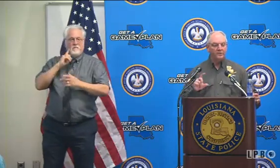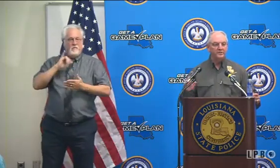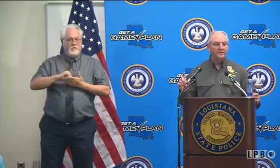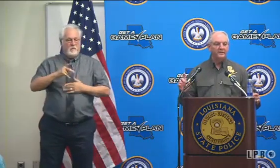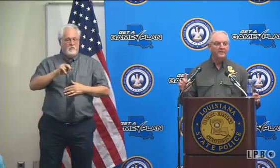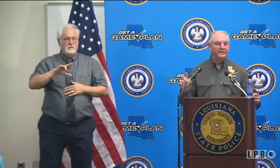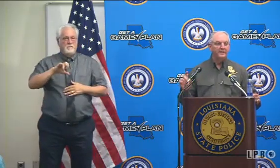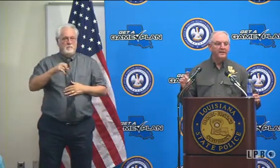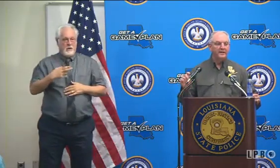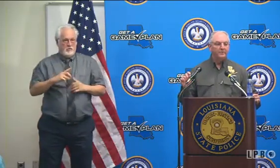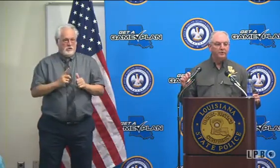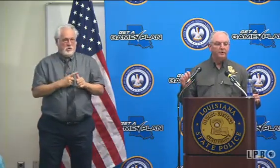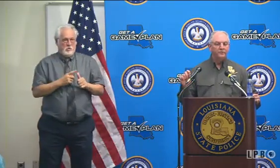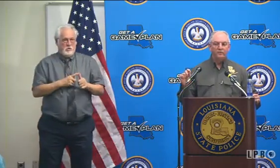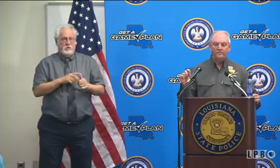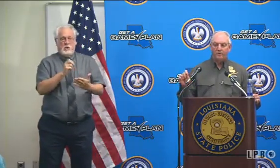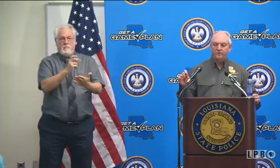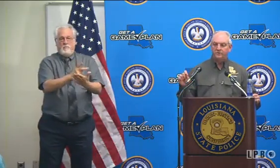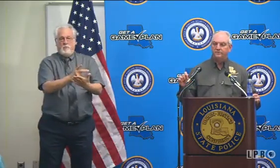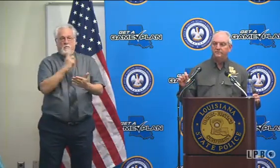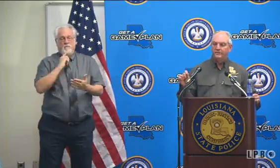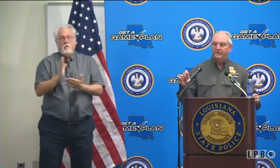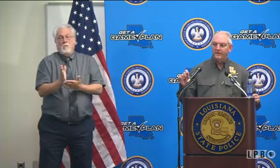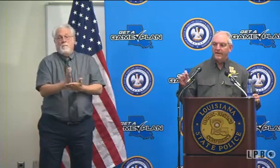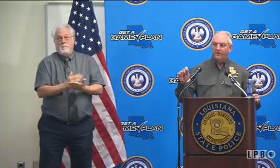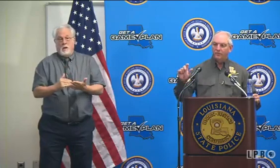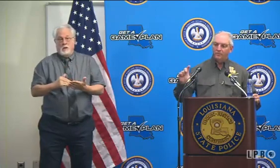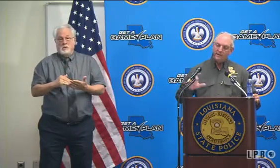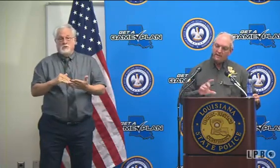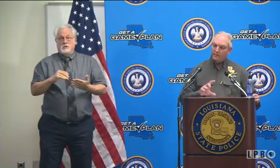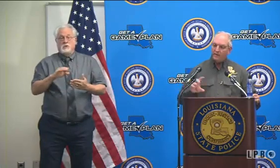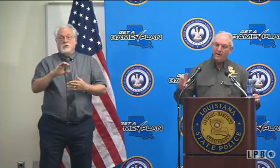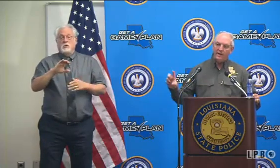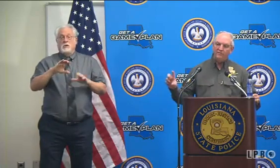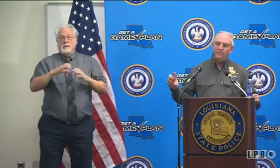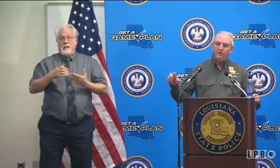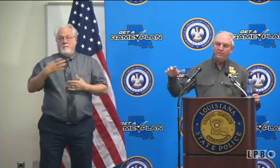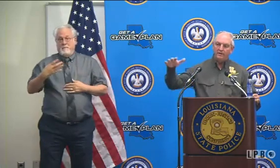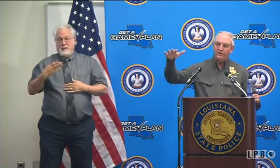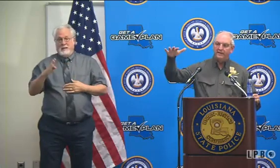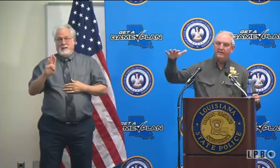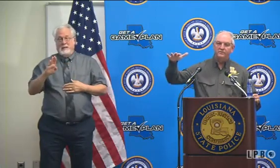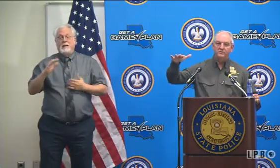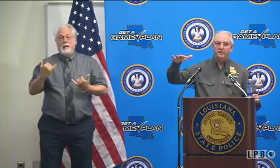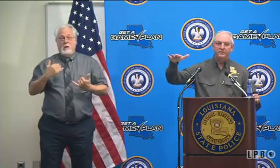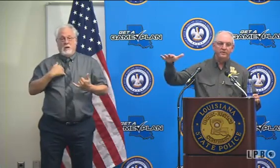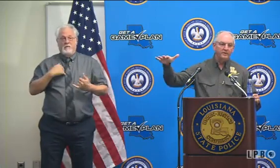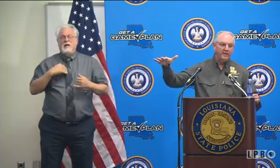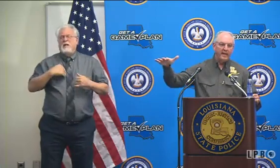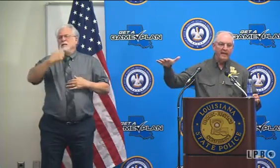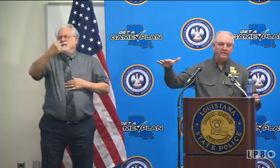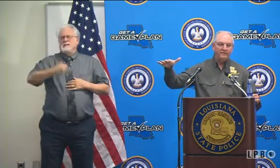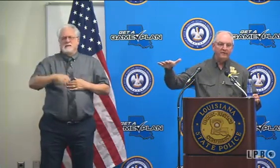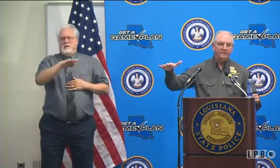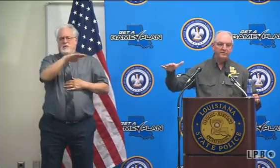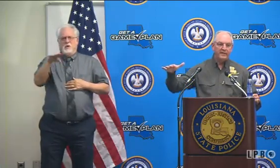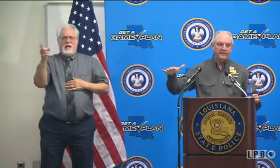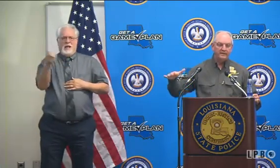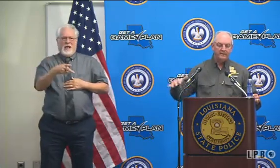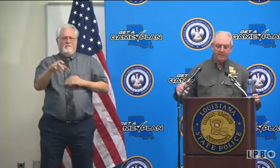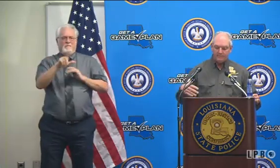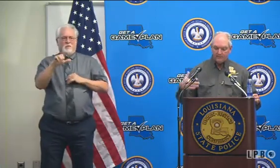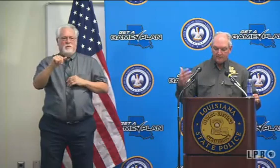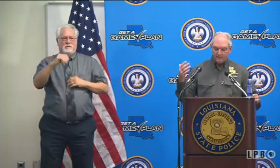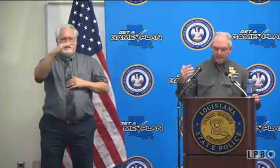that were originally approved for partial Category B. We now have them all, and basically that's the southern half of the